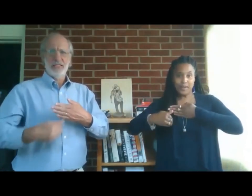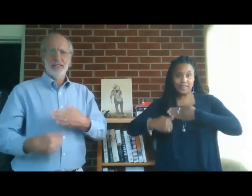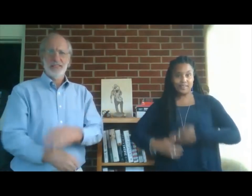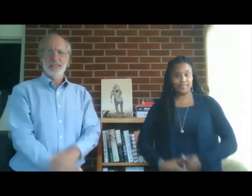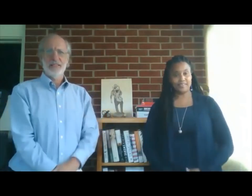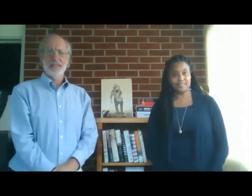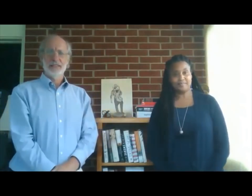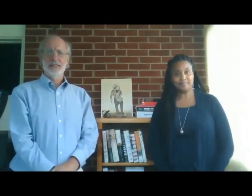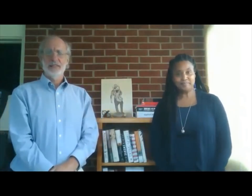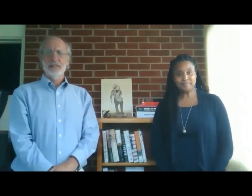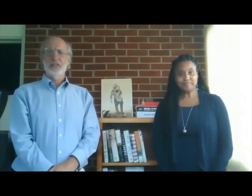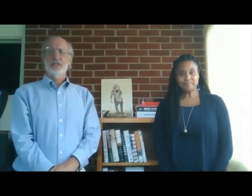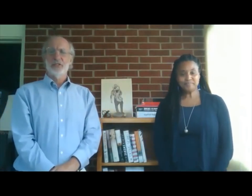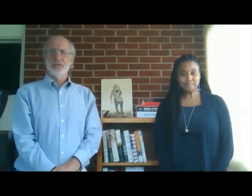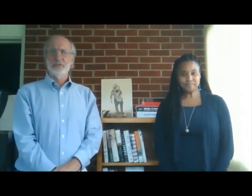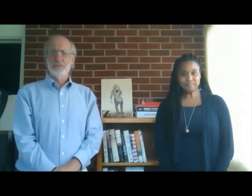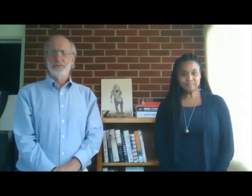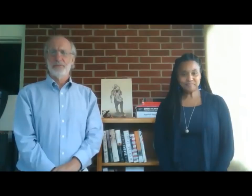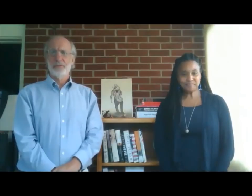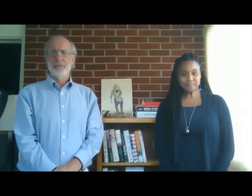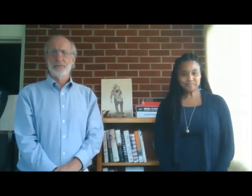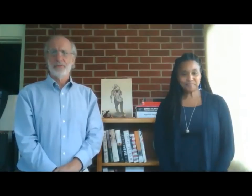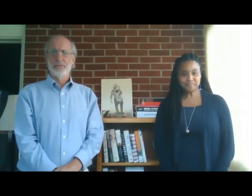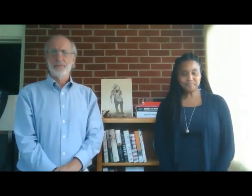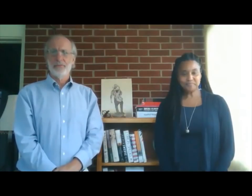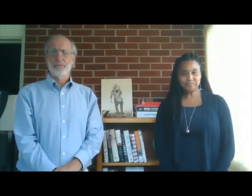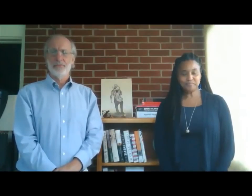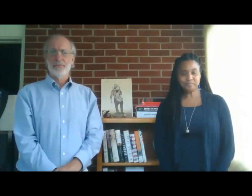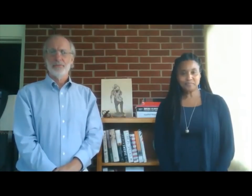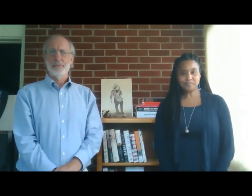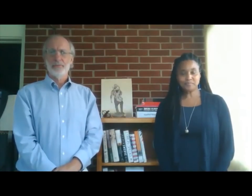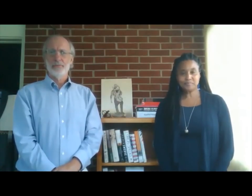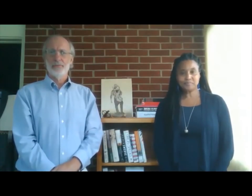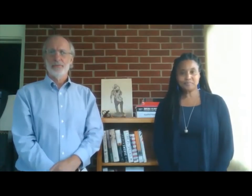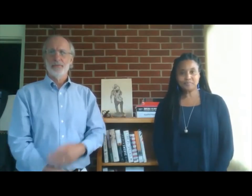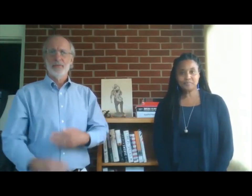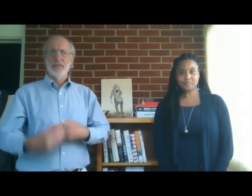Bread. Bread. Your turn.